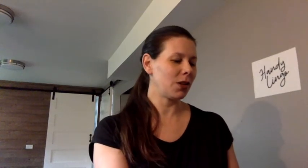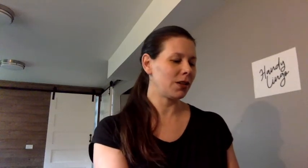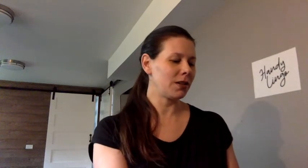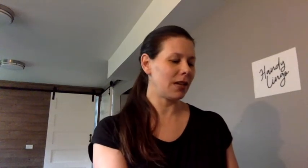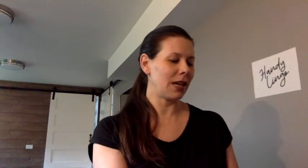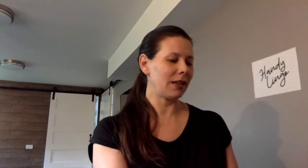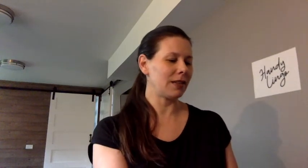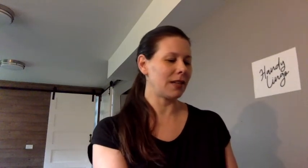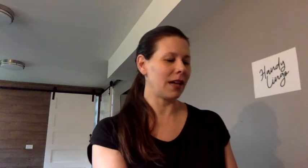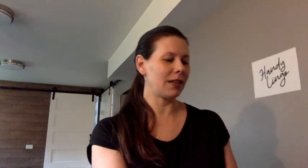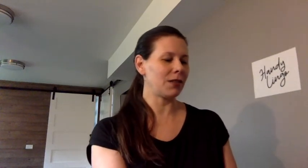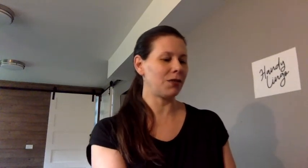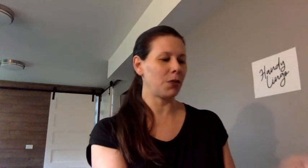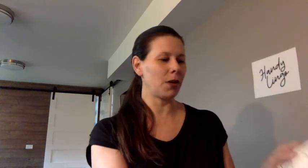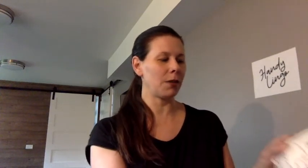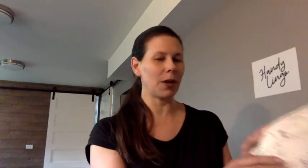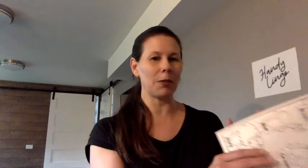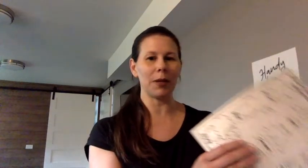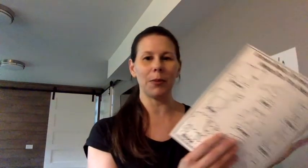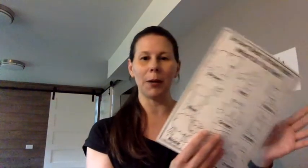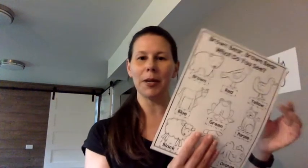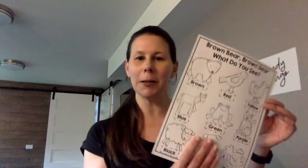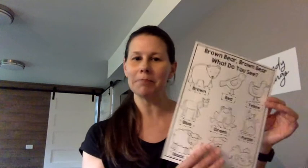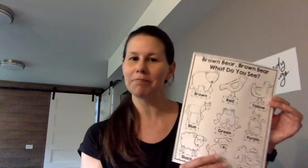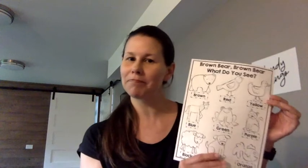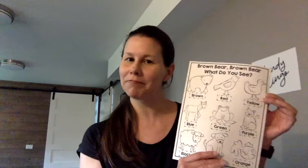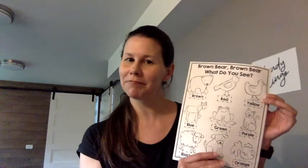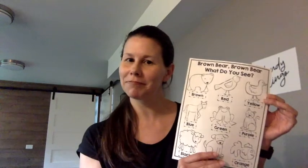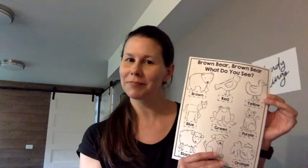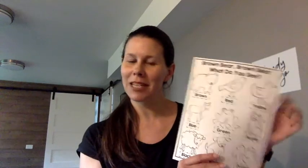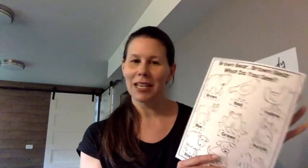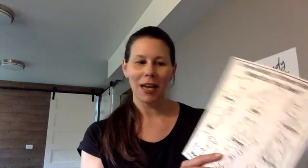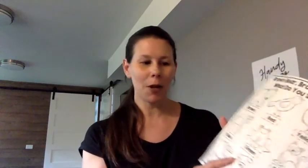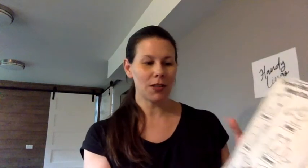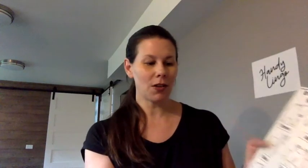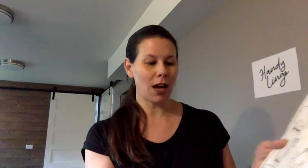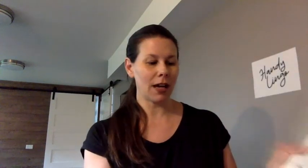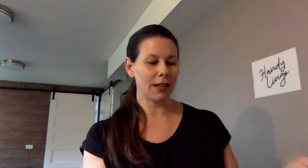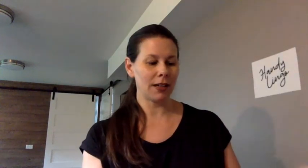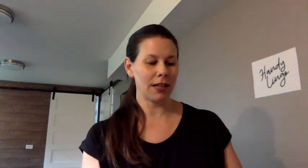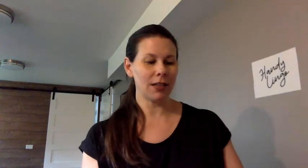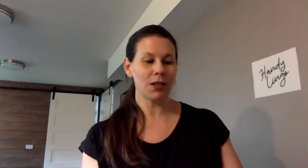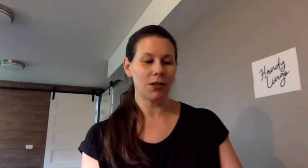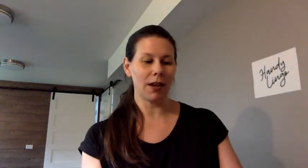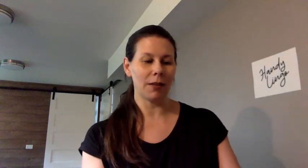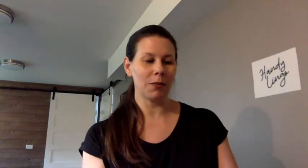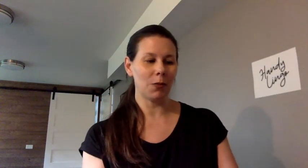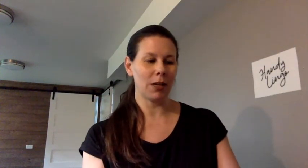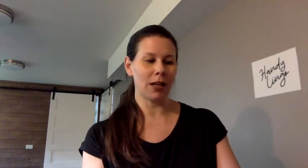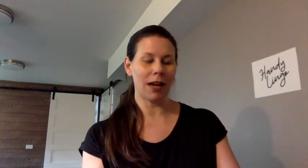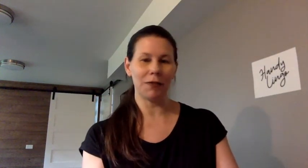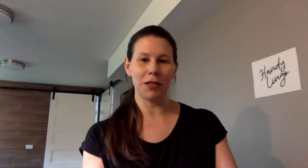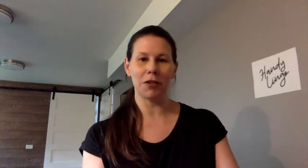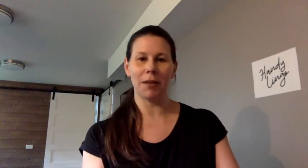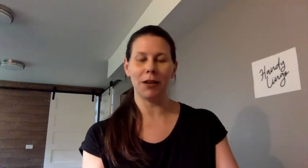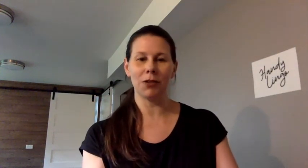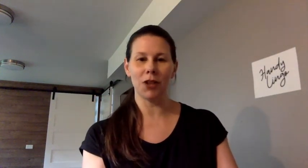words and signs for brown bear, brown bear. I'm also on Instagram, where I feature my own